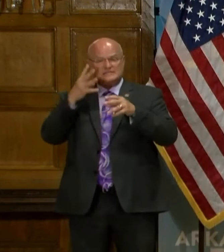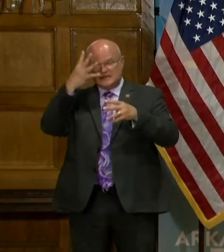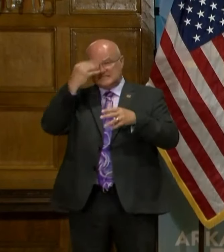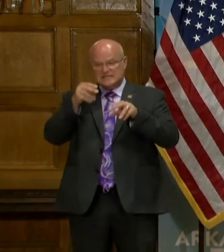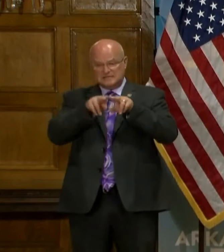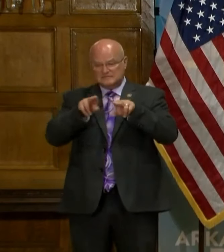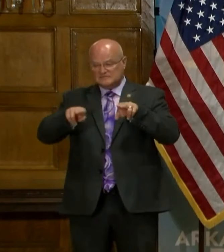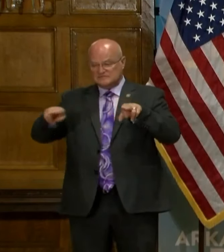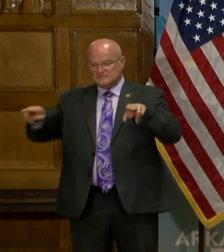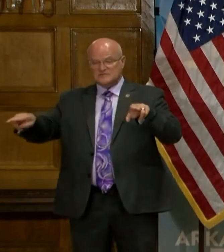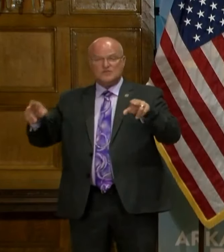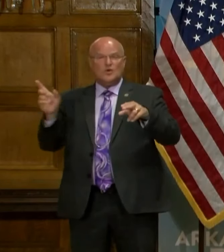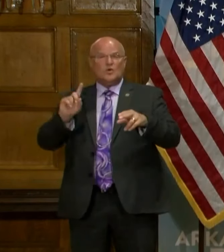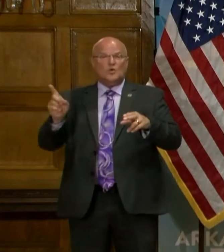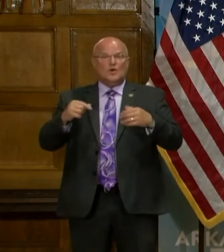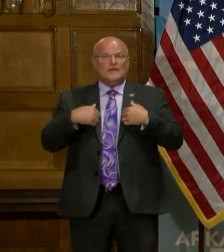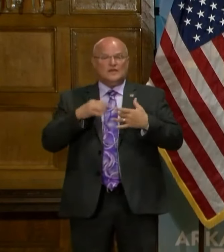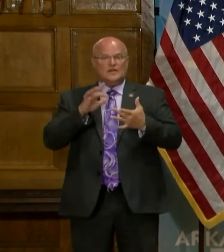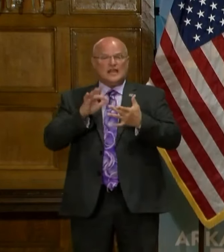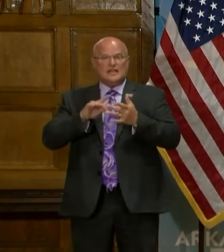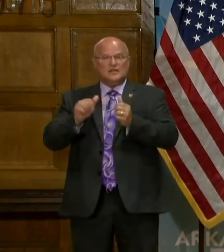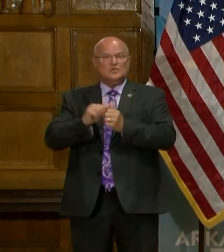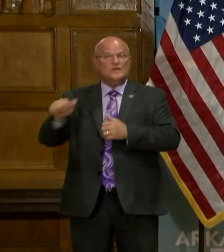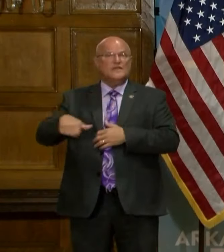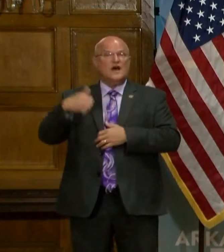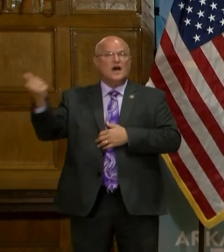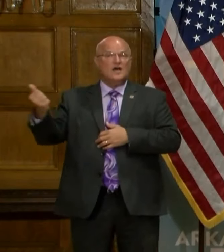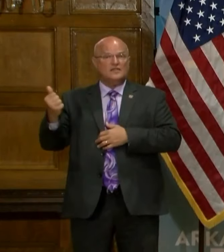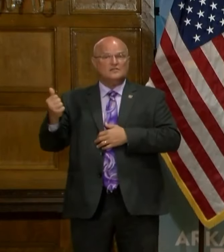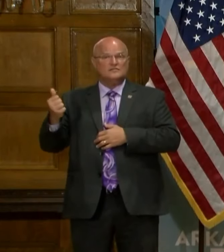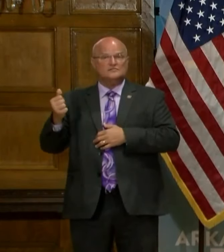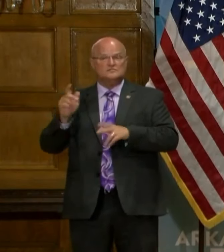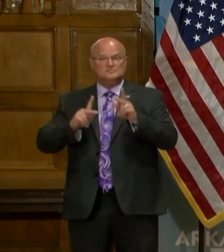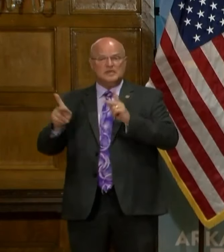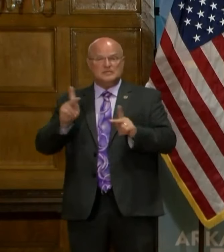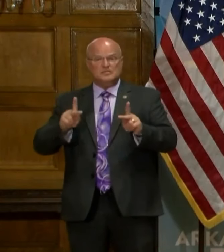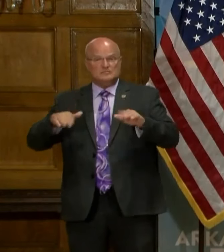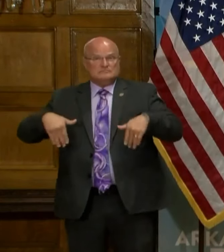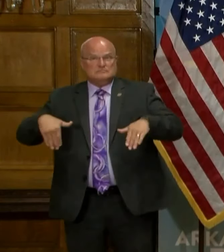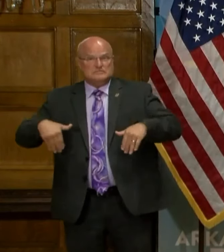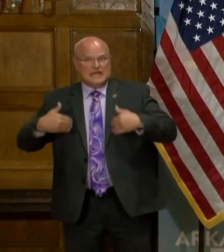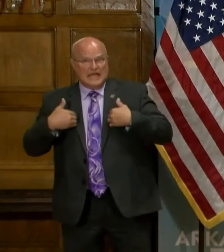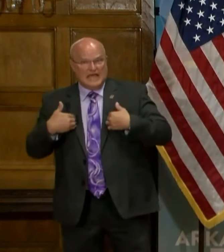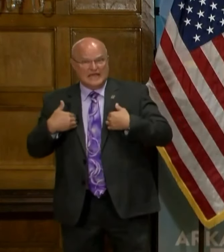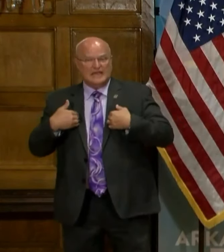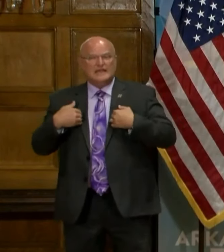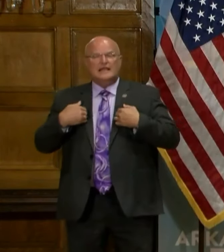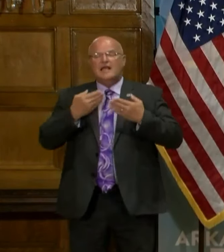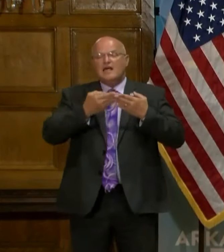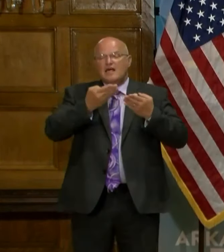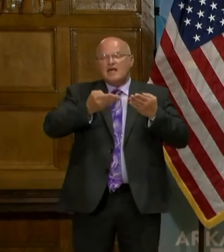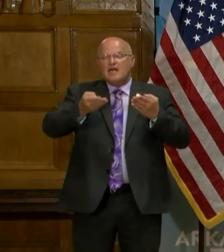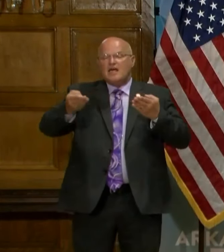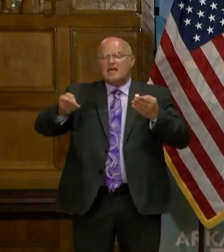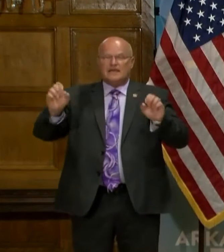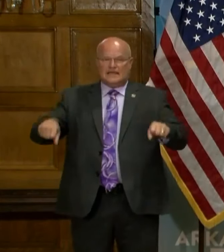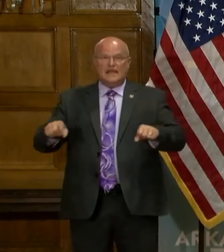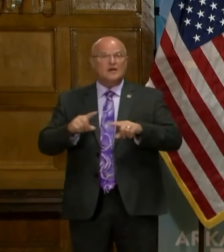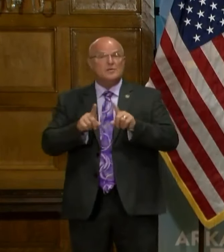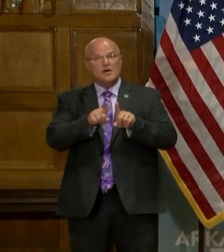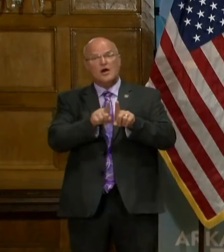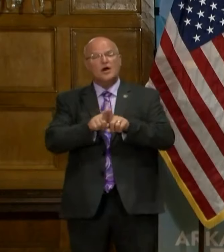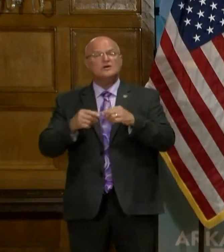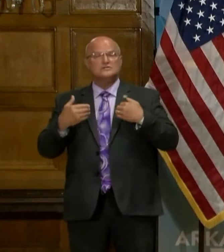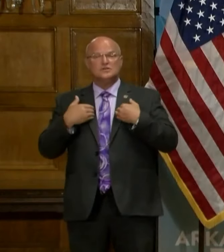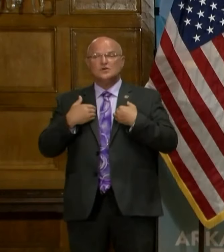in a situation where they were in contact with other susceptible individuals, they could spread that to them as well. But then we also